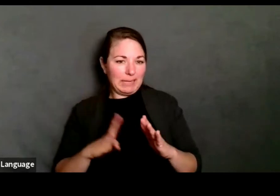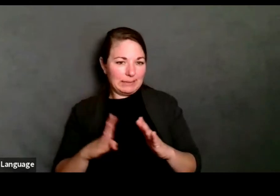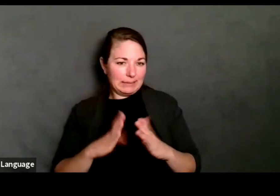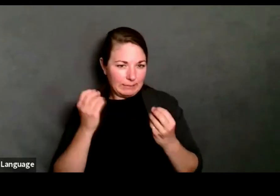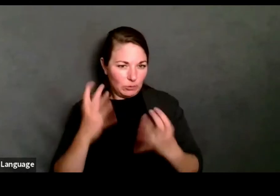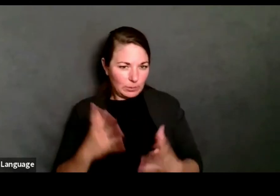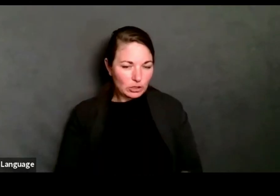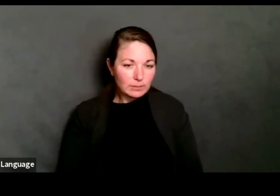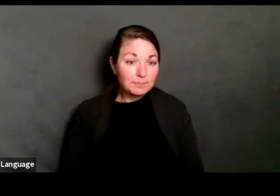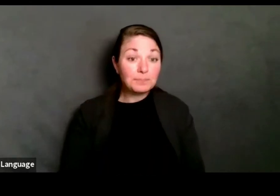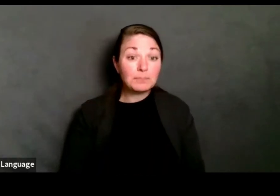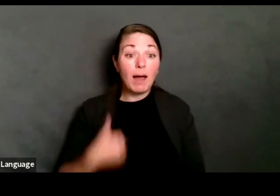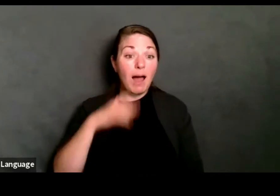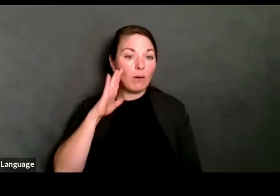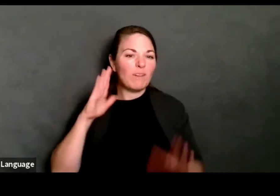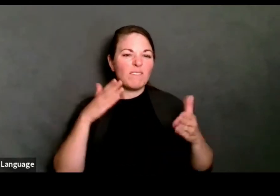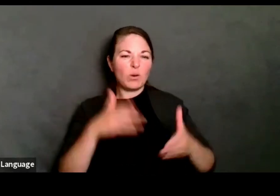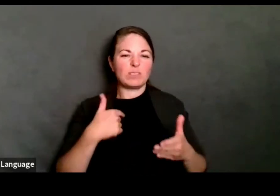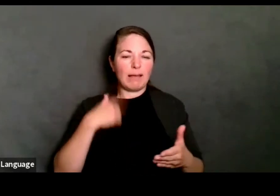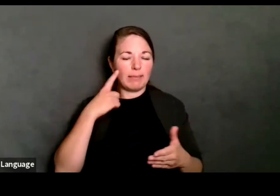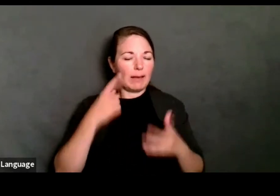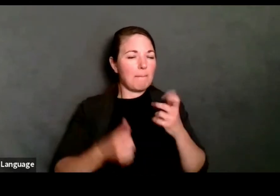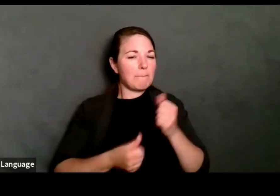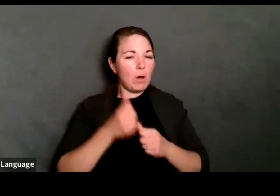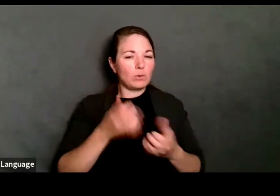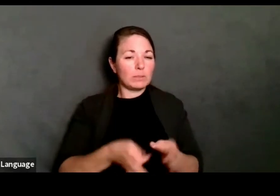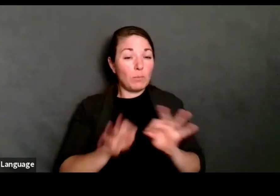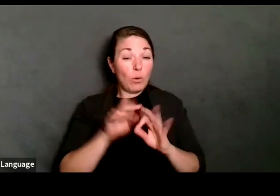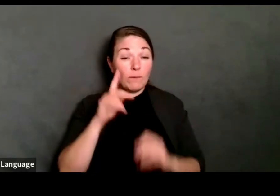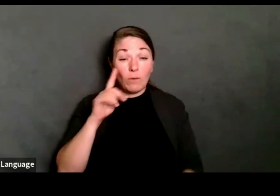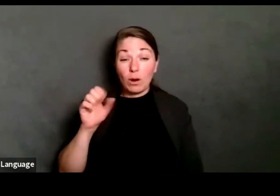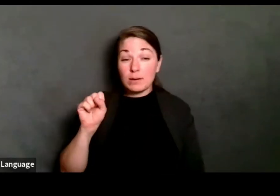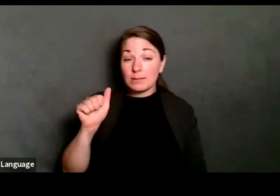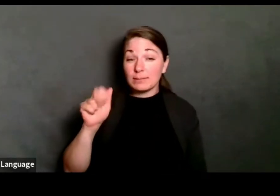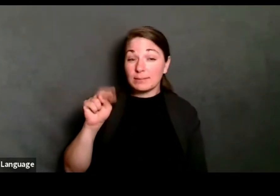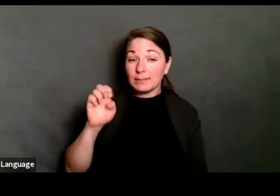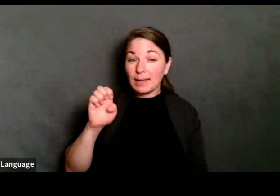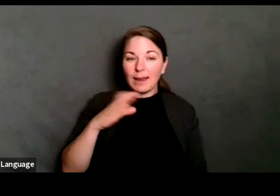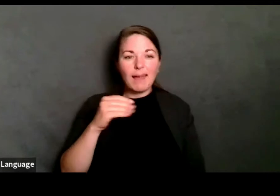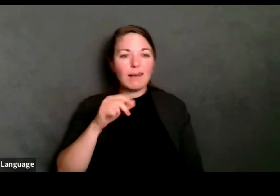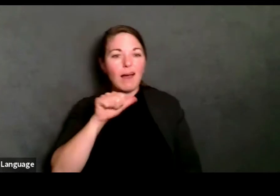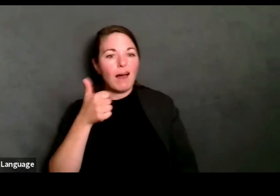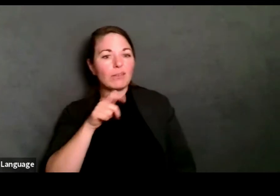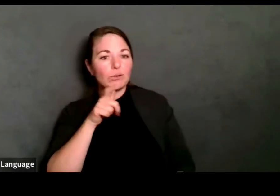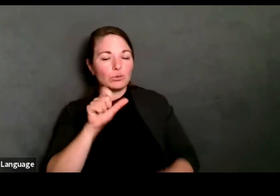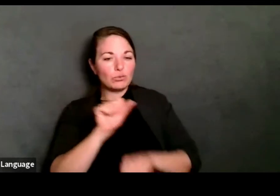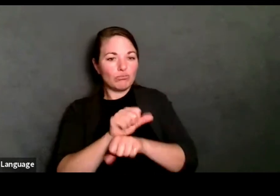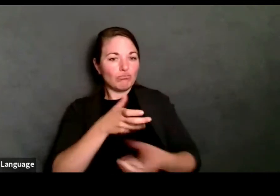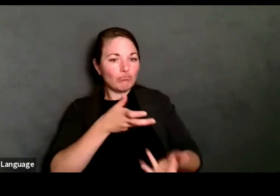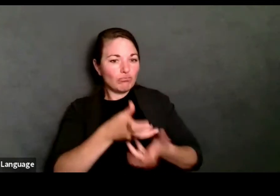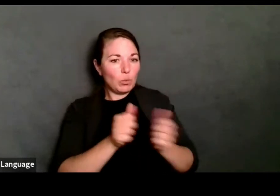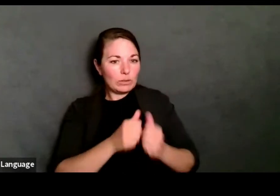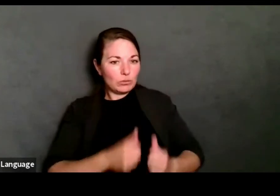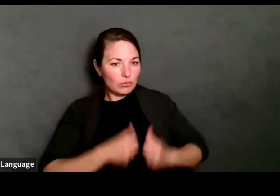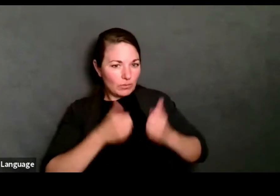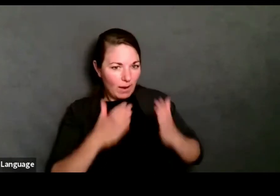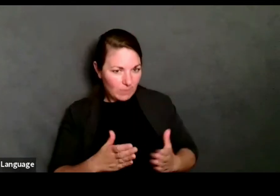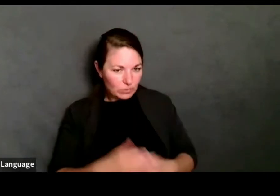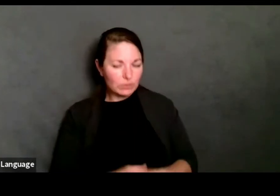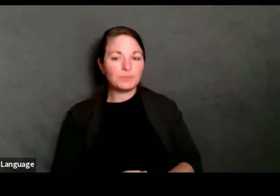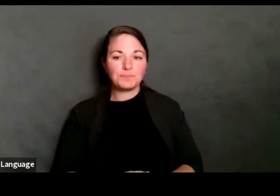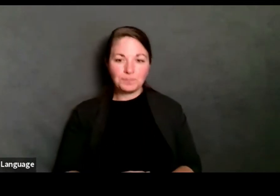most important for clinical practice, and especially for SANEs and others working with survivors in the acute aftermath of sexual